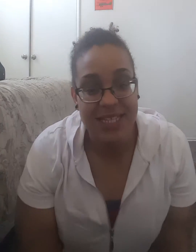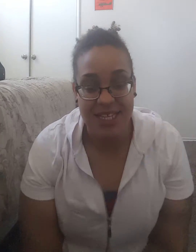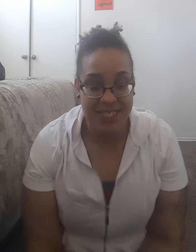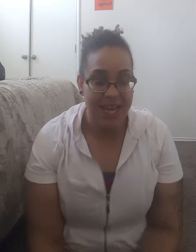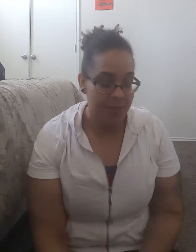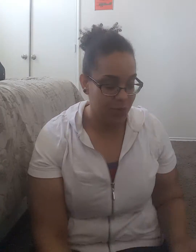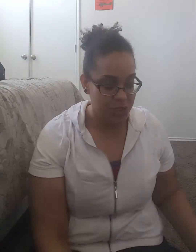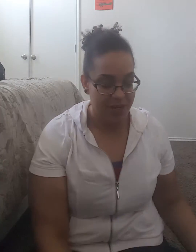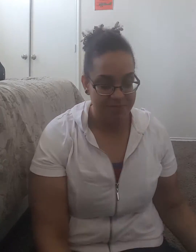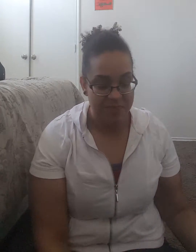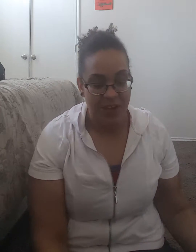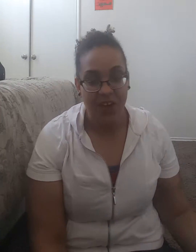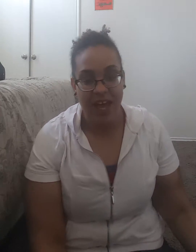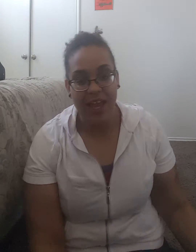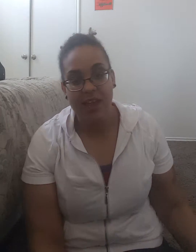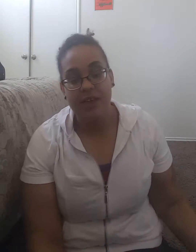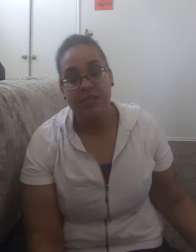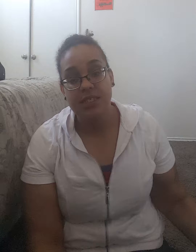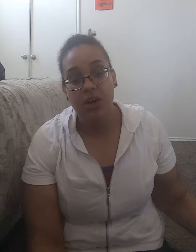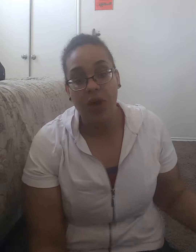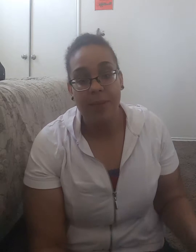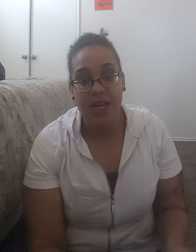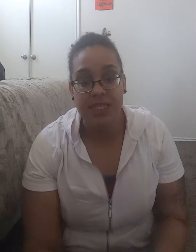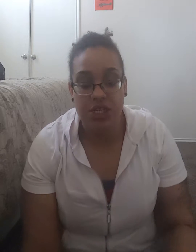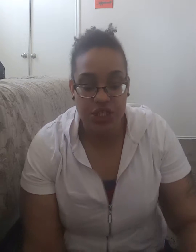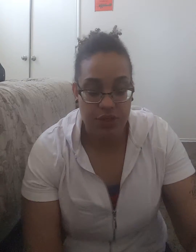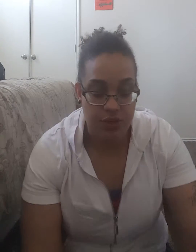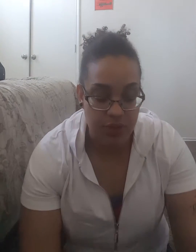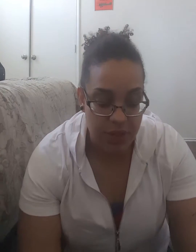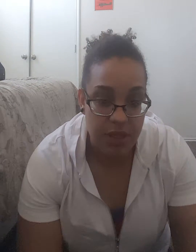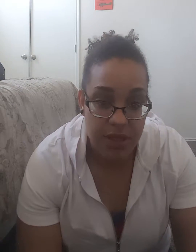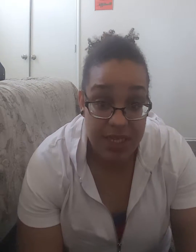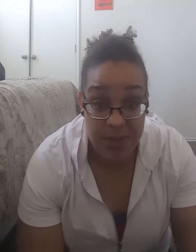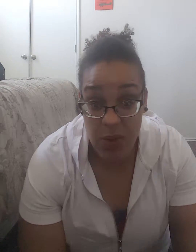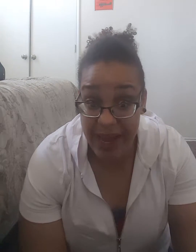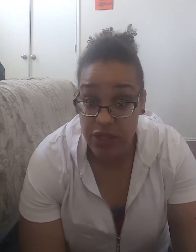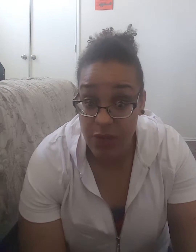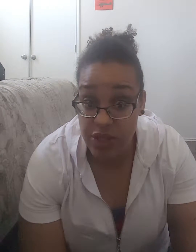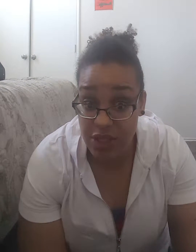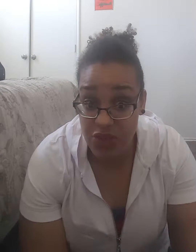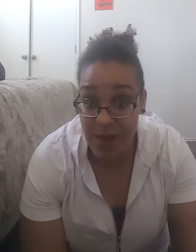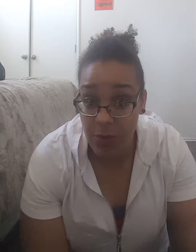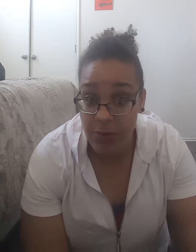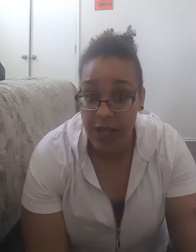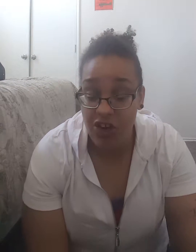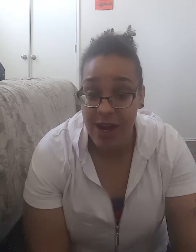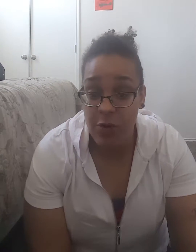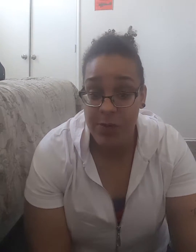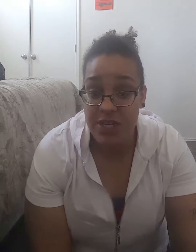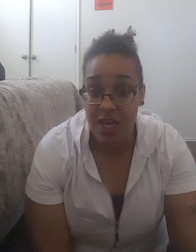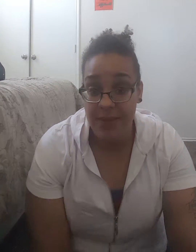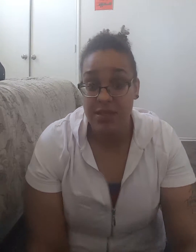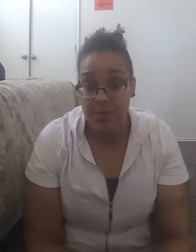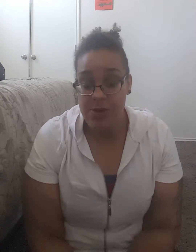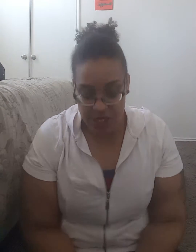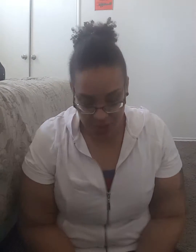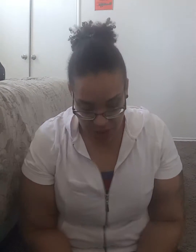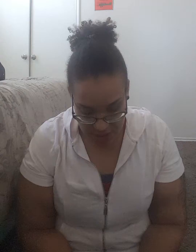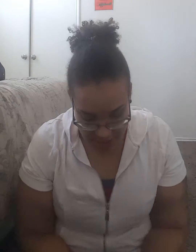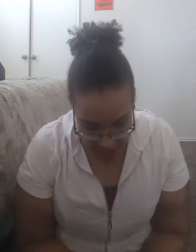to the sign portion. Okay, so I'm going to teach you the WH questions. Remember in grammar we were talking about the WH questions?